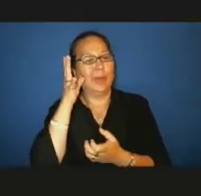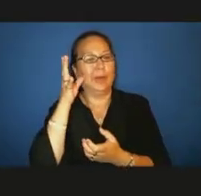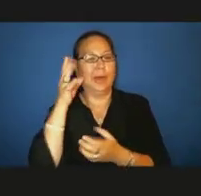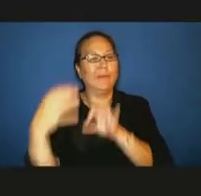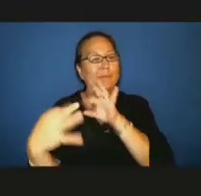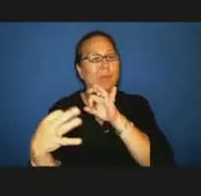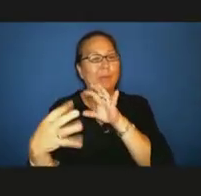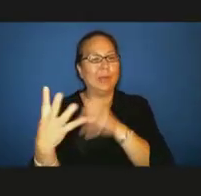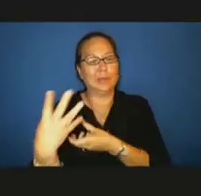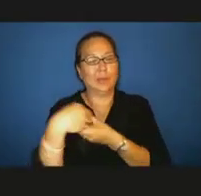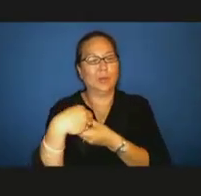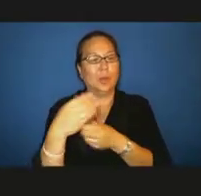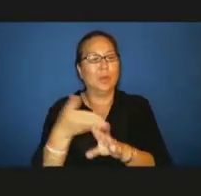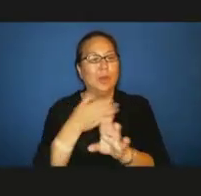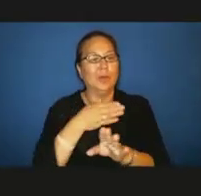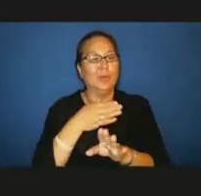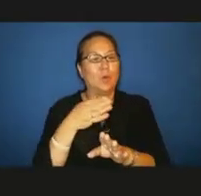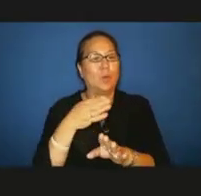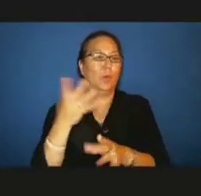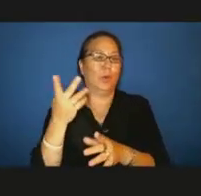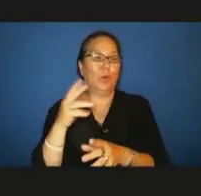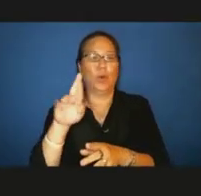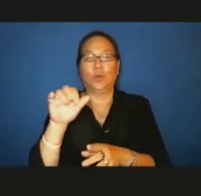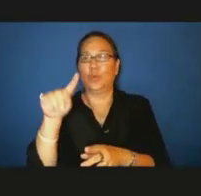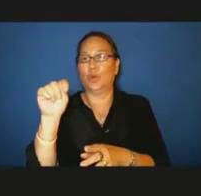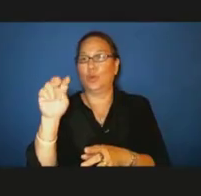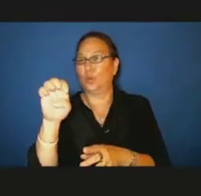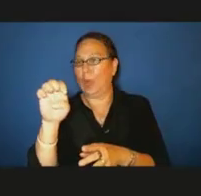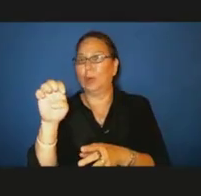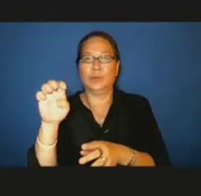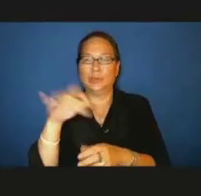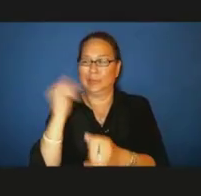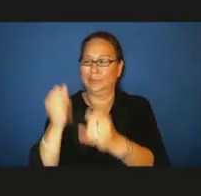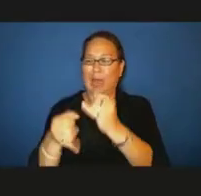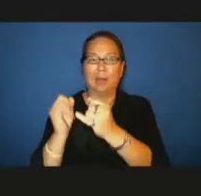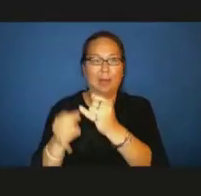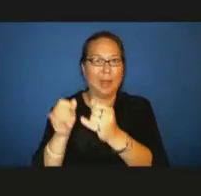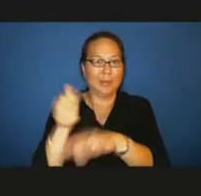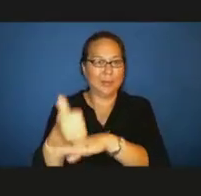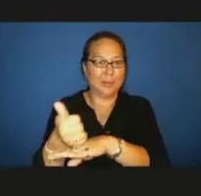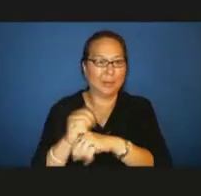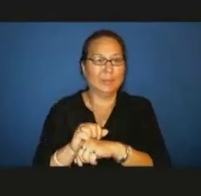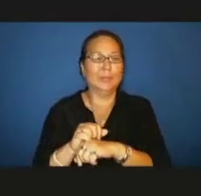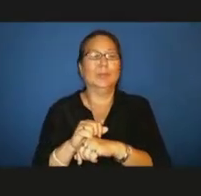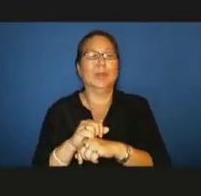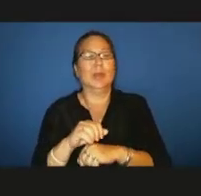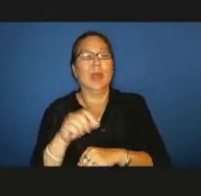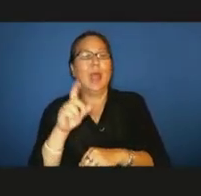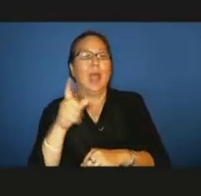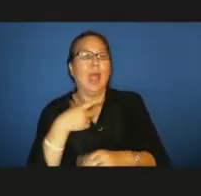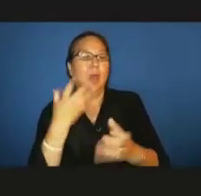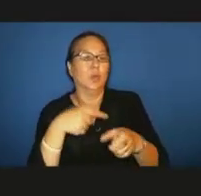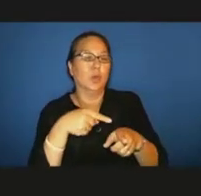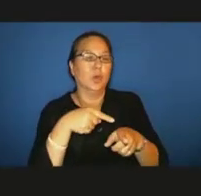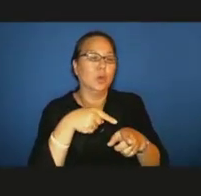changes are finalized, and provide clear rationales when stops within policy limits are eliminated, including data on safety, accessibility,